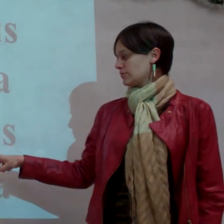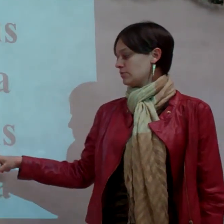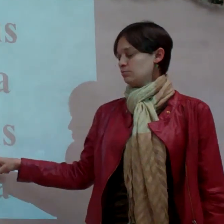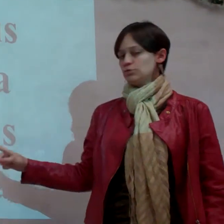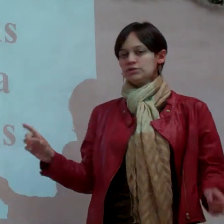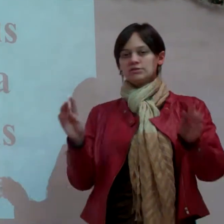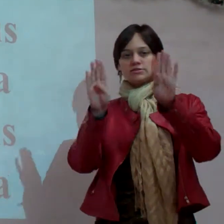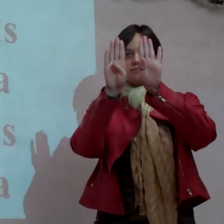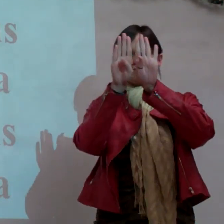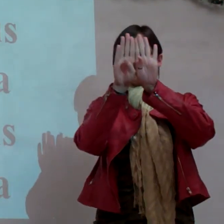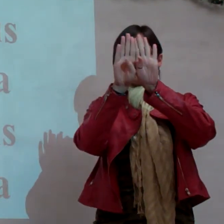Muris.